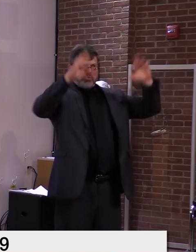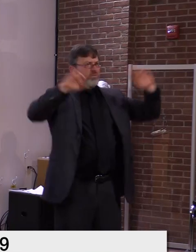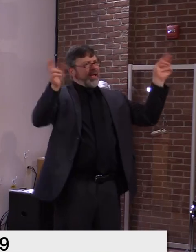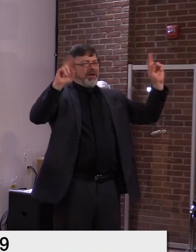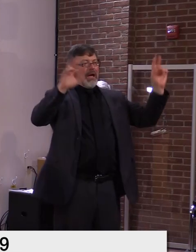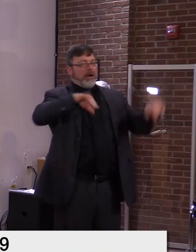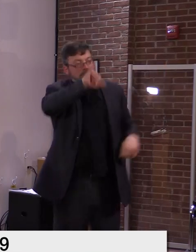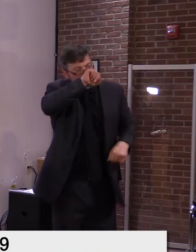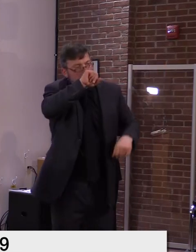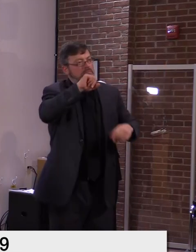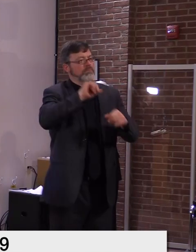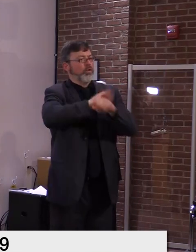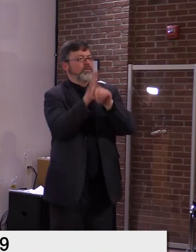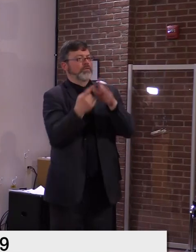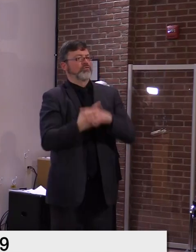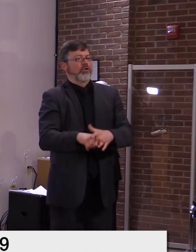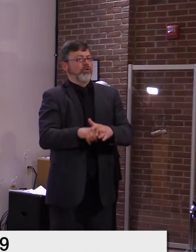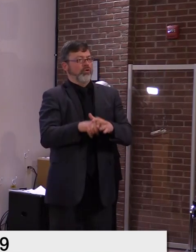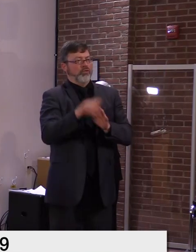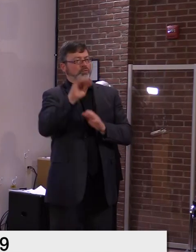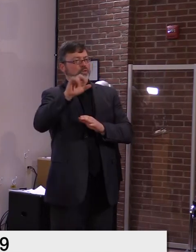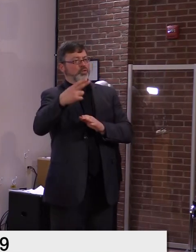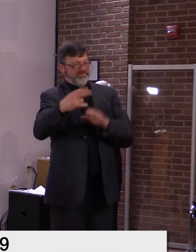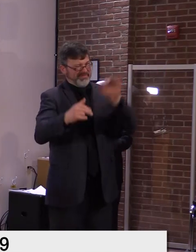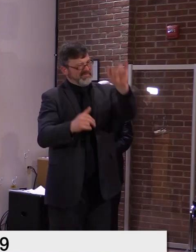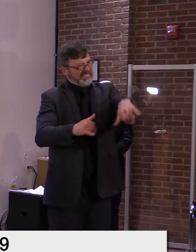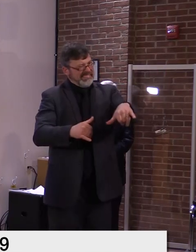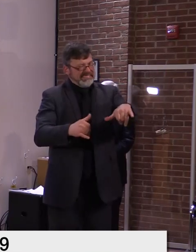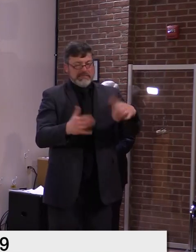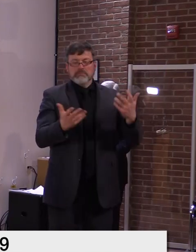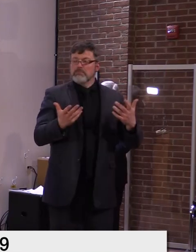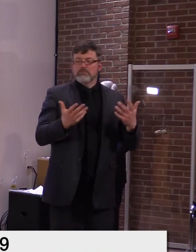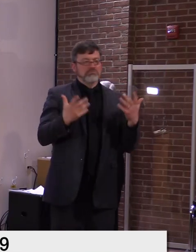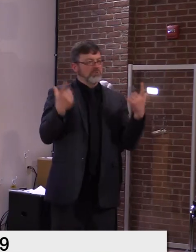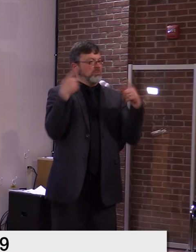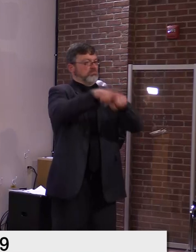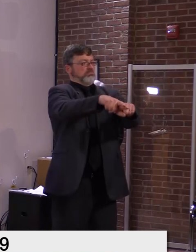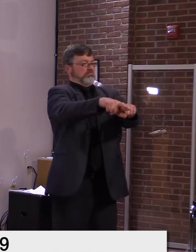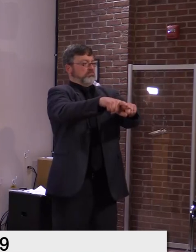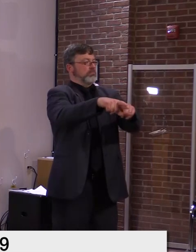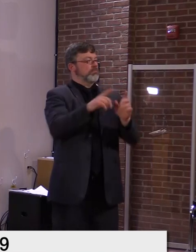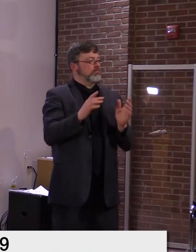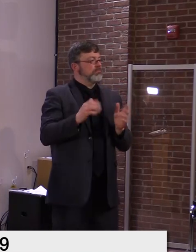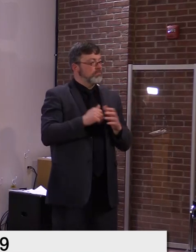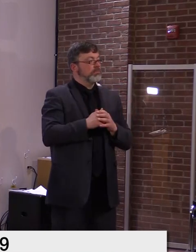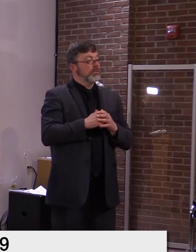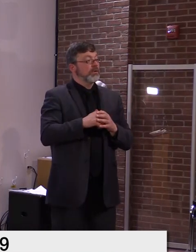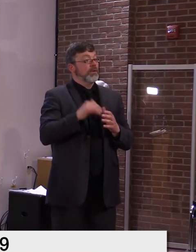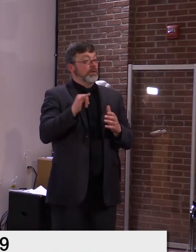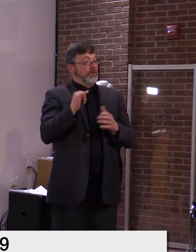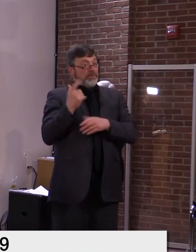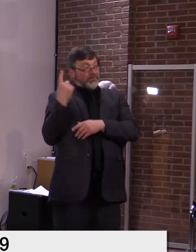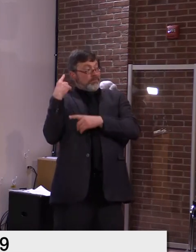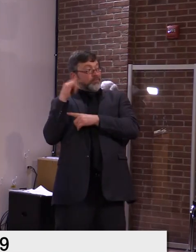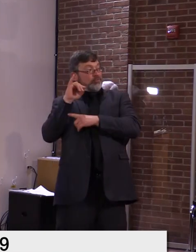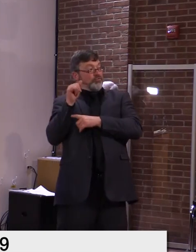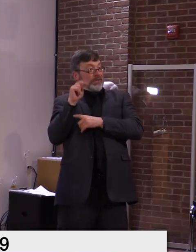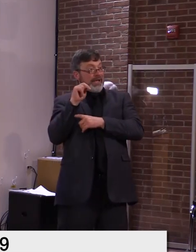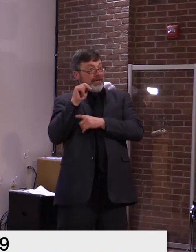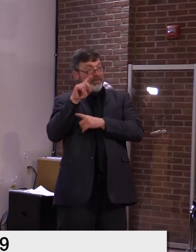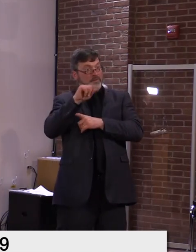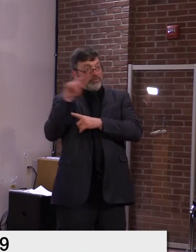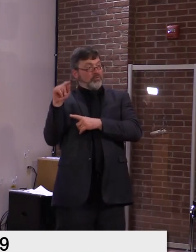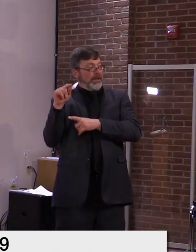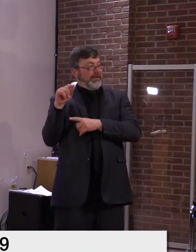of funding to make this happen. Those sources of funding still exist. The legislature didn't take us up on that opportunity.